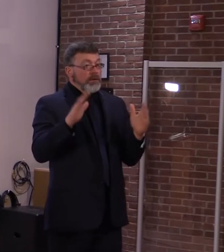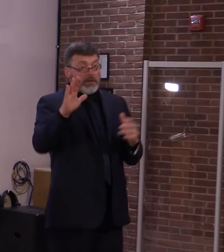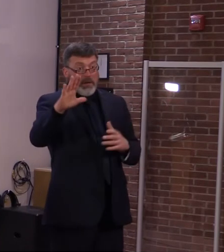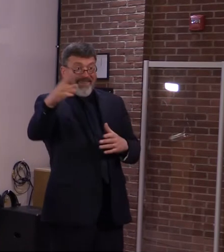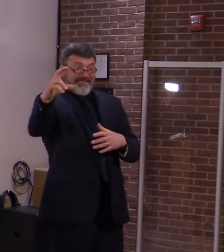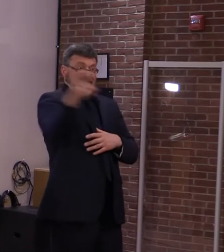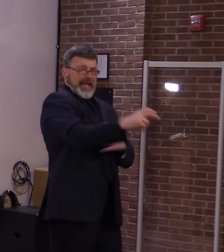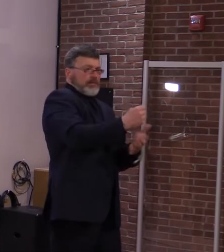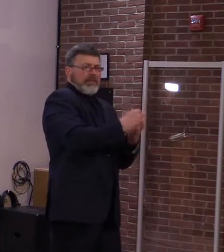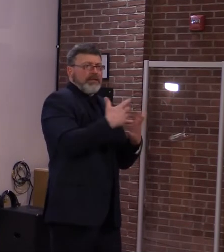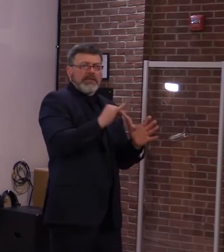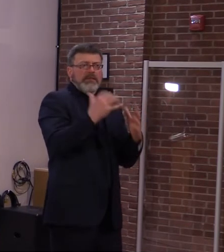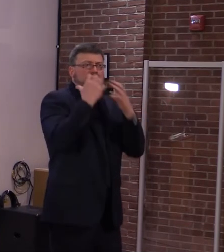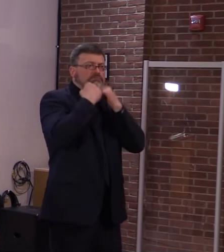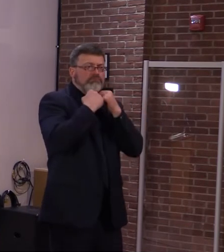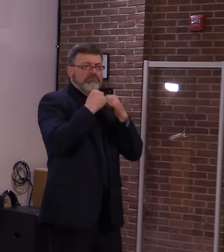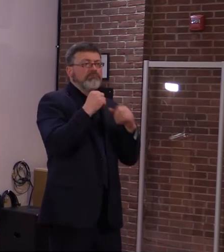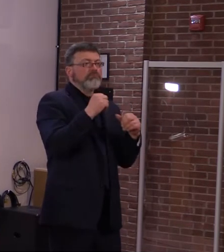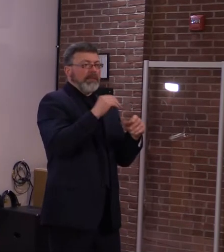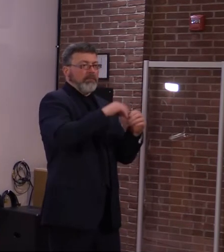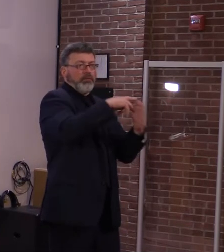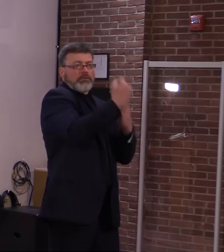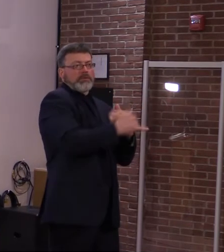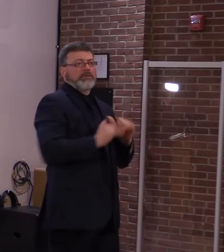of what this would mean.